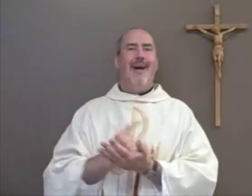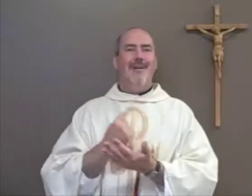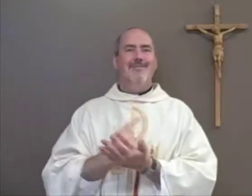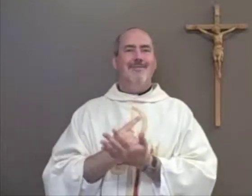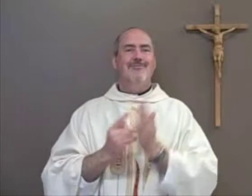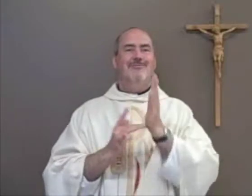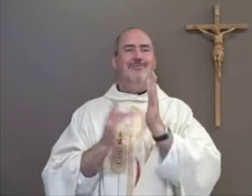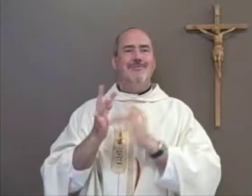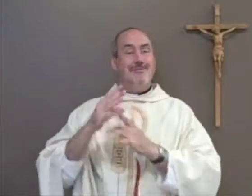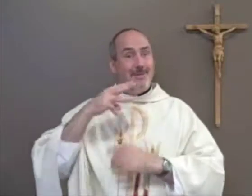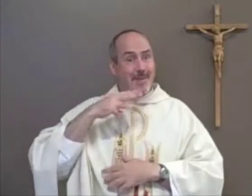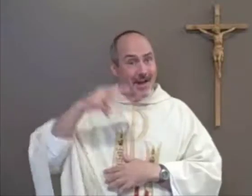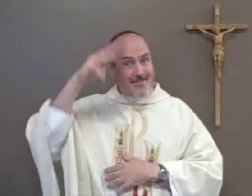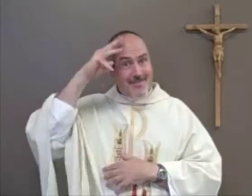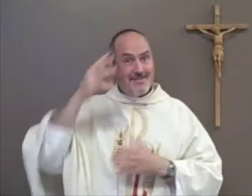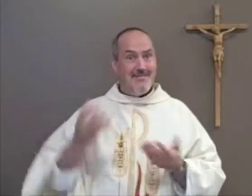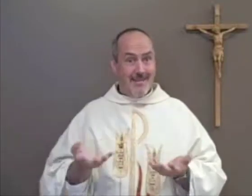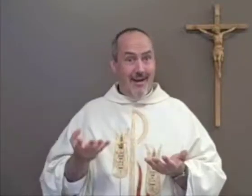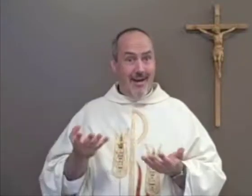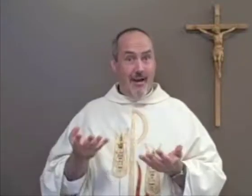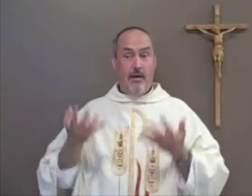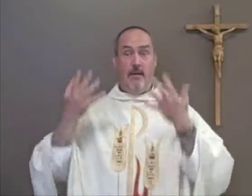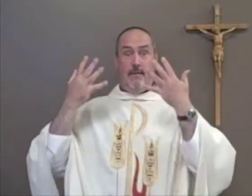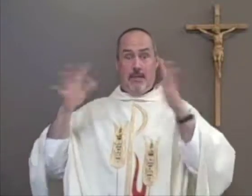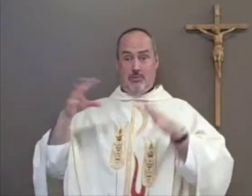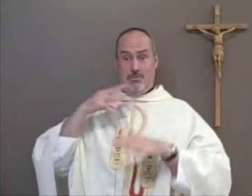30, and he was then baptized by John the Baptist.